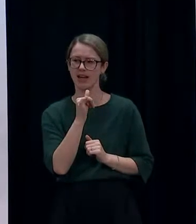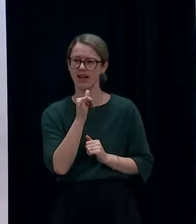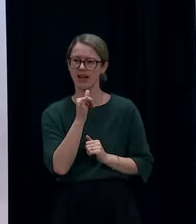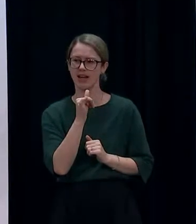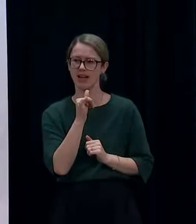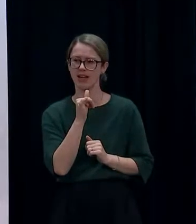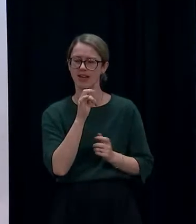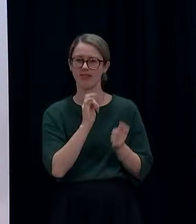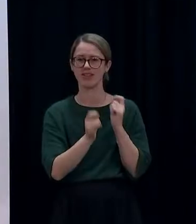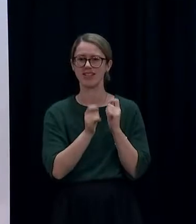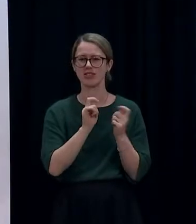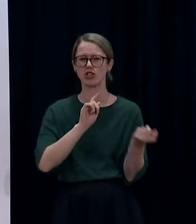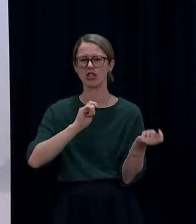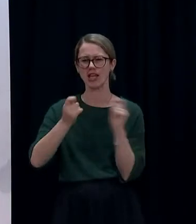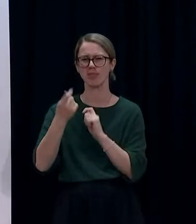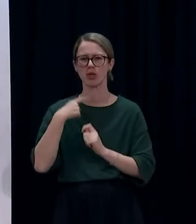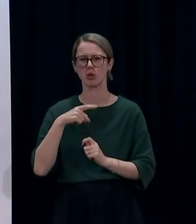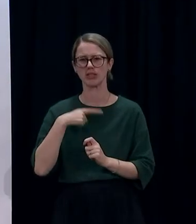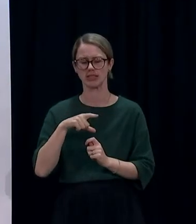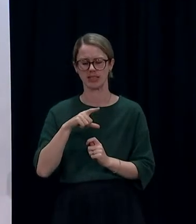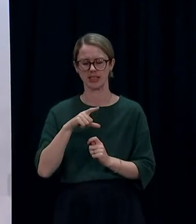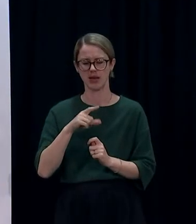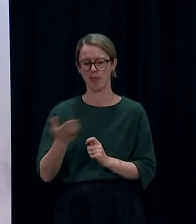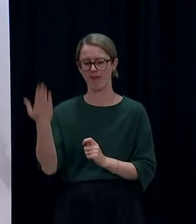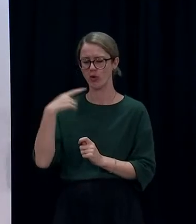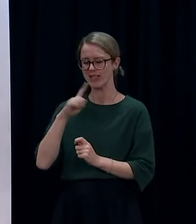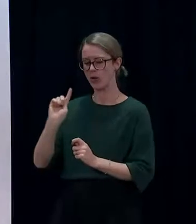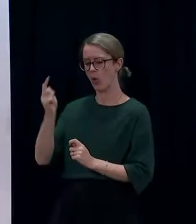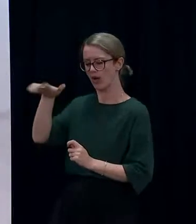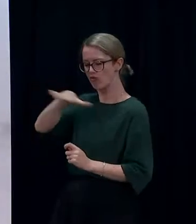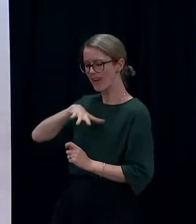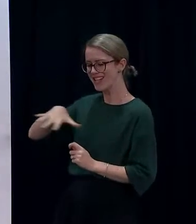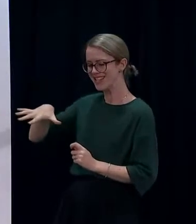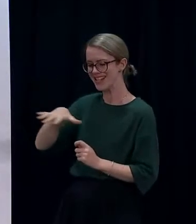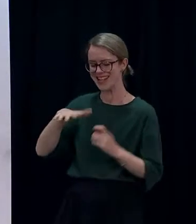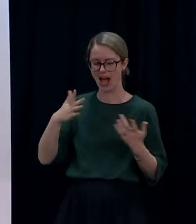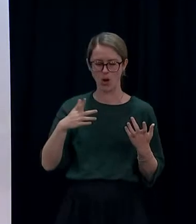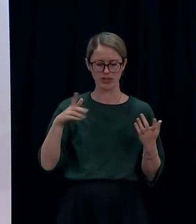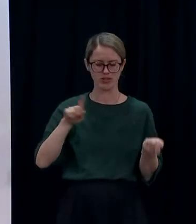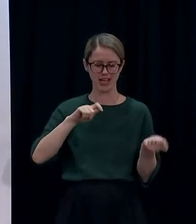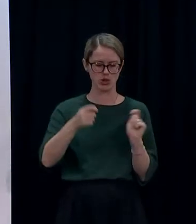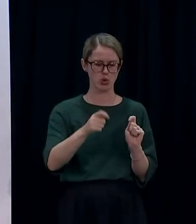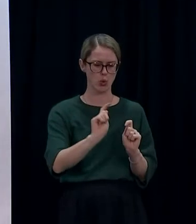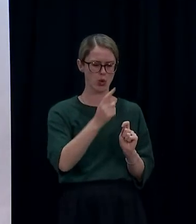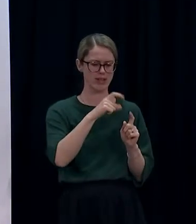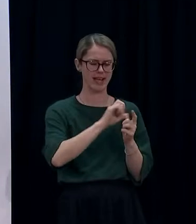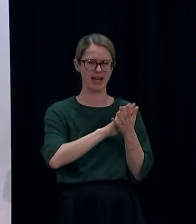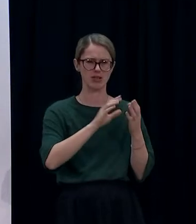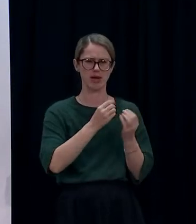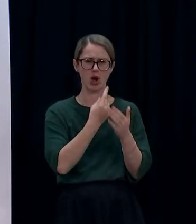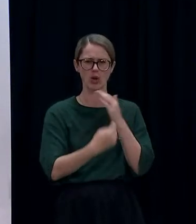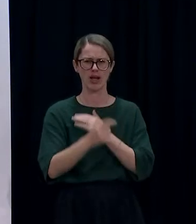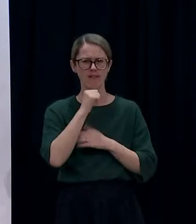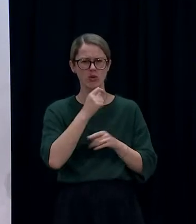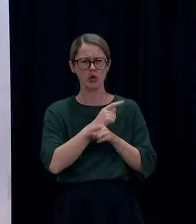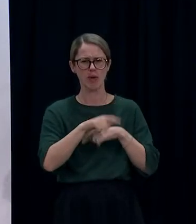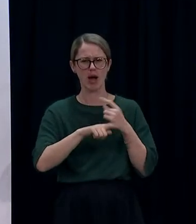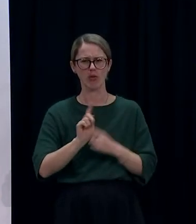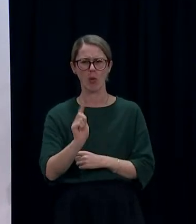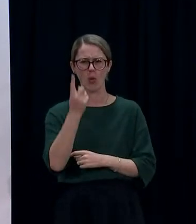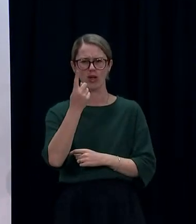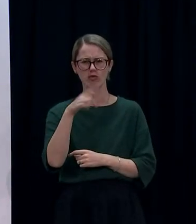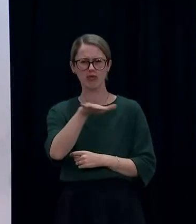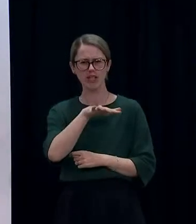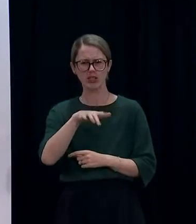being Auckland regional tests to just the literal Auckland DHB. When you report the number of tests in the Auckland region, does that